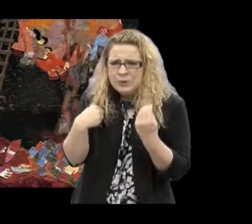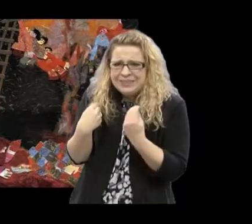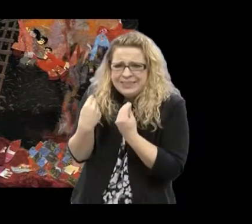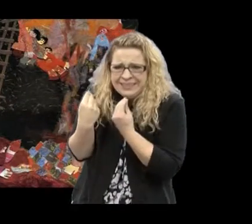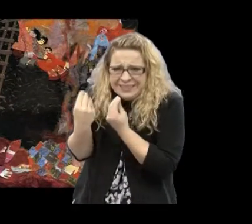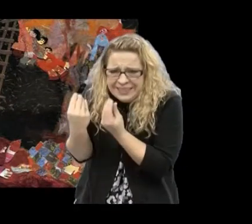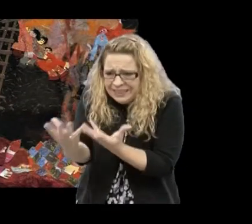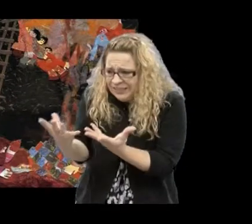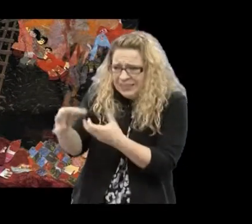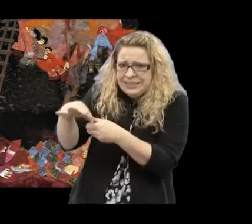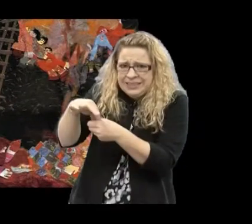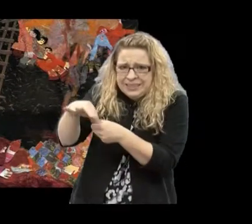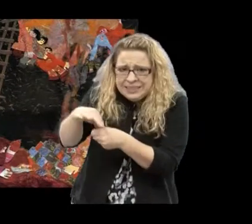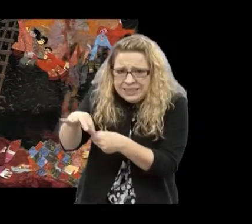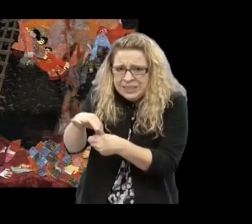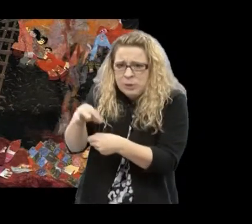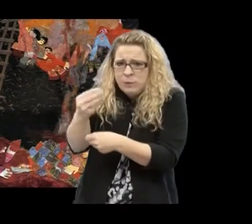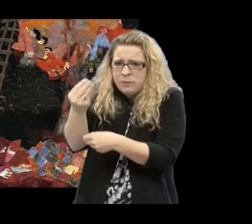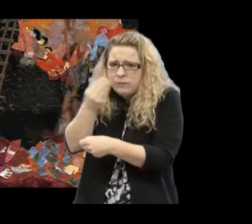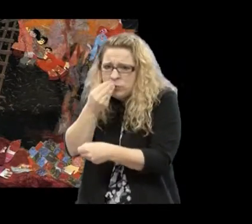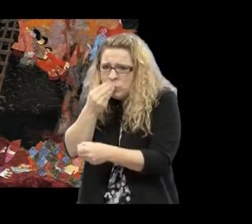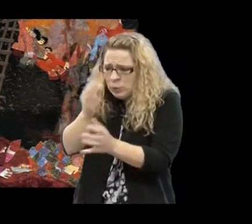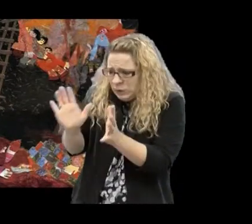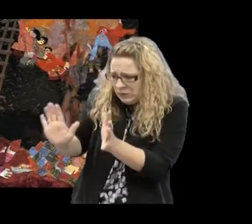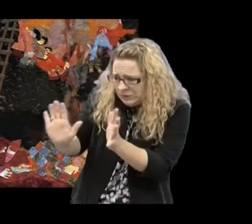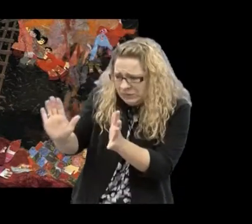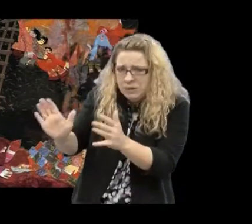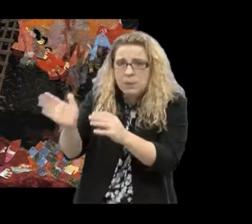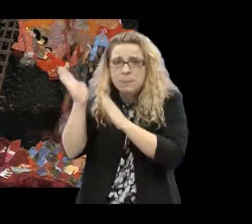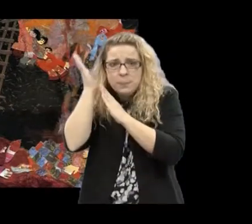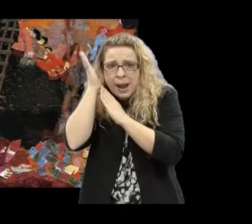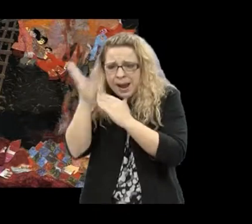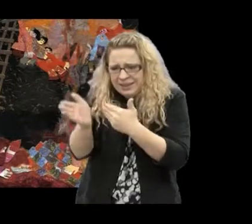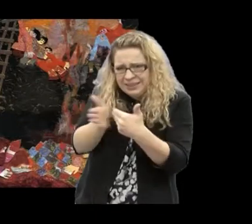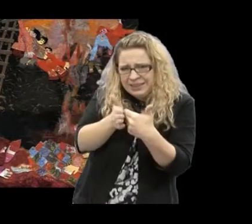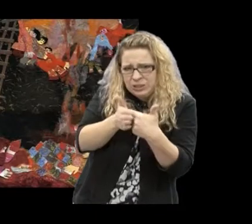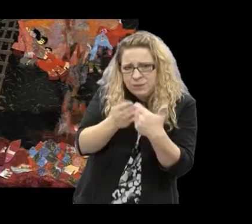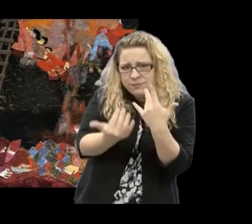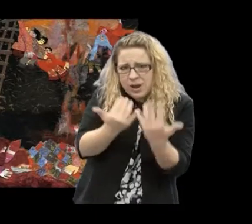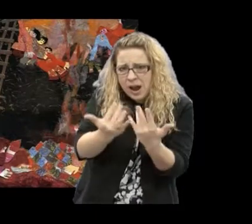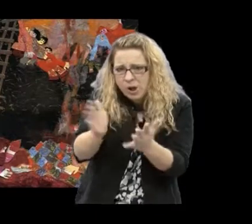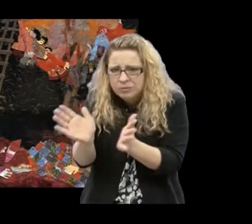We gave him tea and food and a bed near the fire.